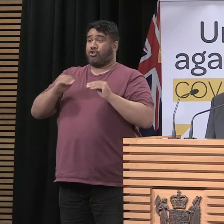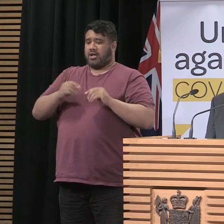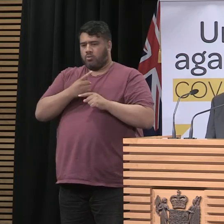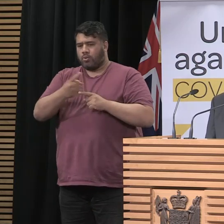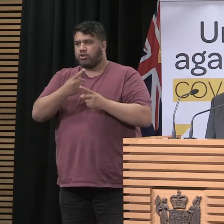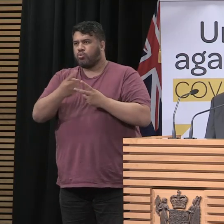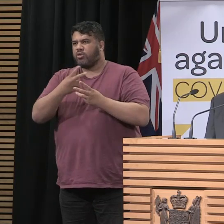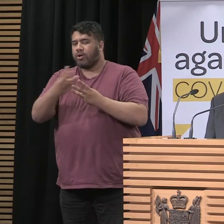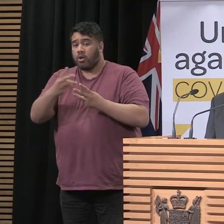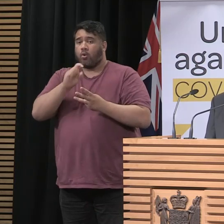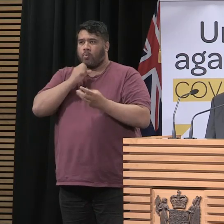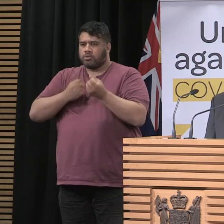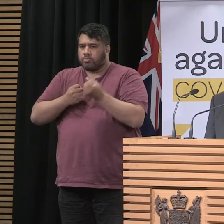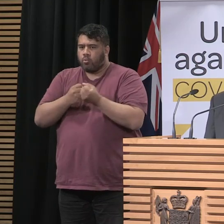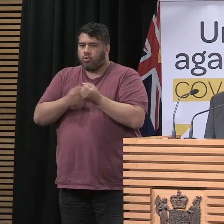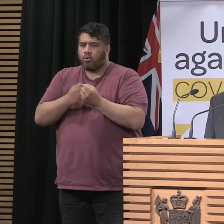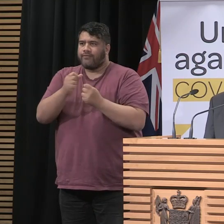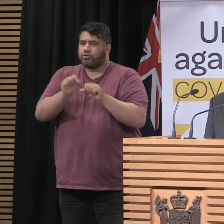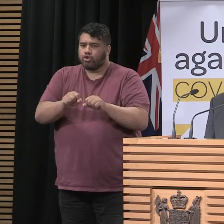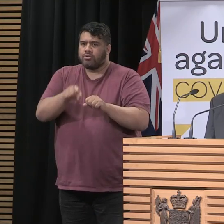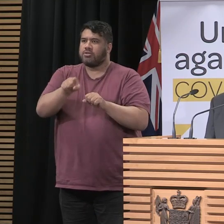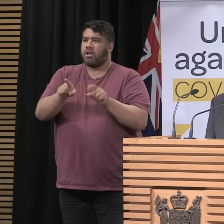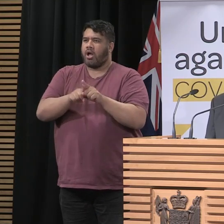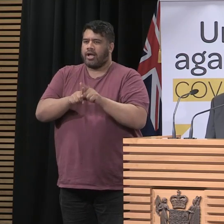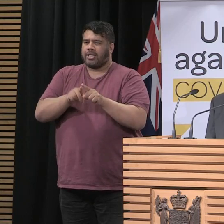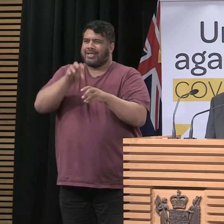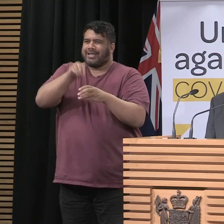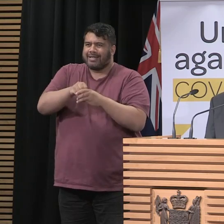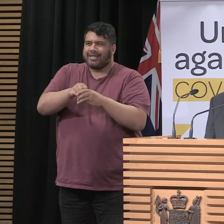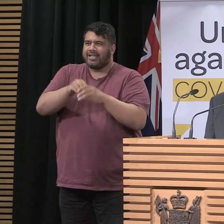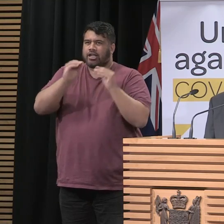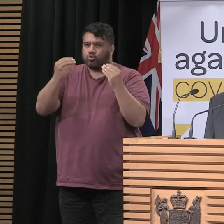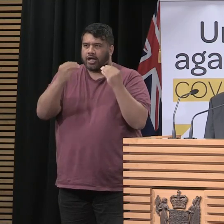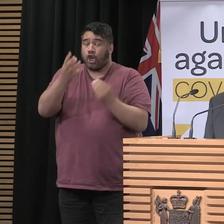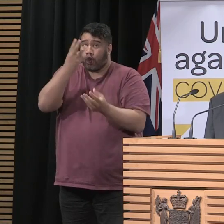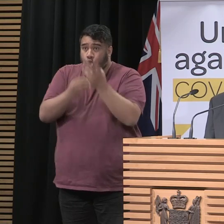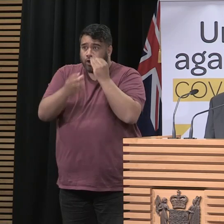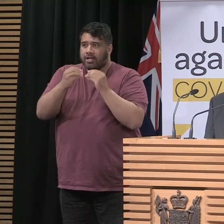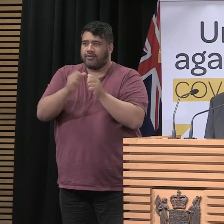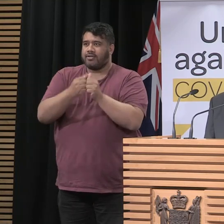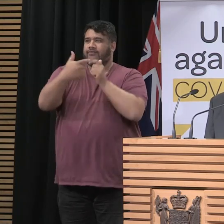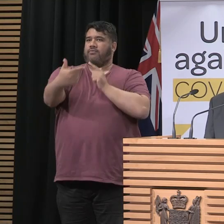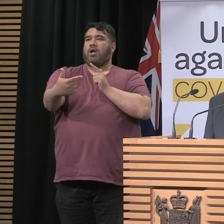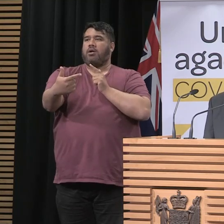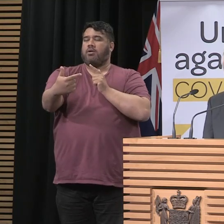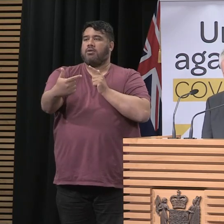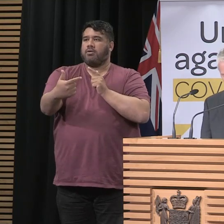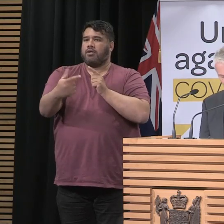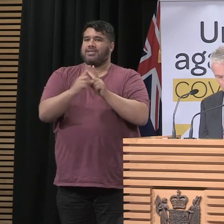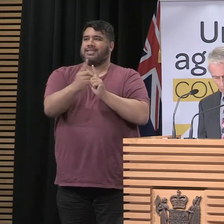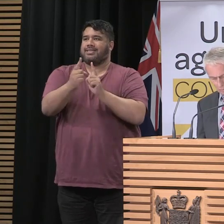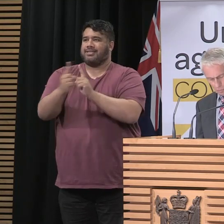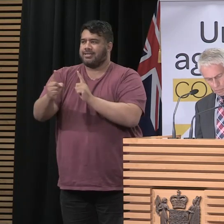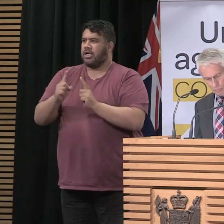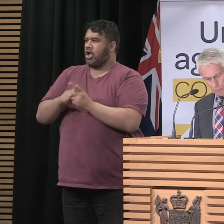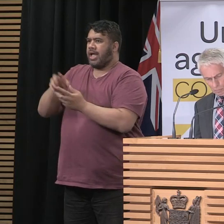provide support for distance learning. We'll be pleased to connect with teachers interested in working with us. And we're sourcing